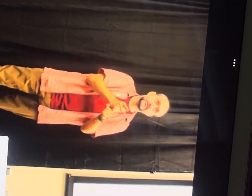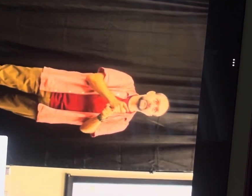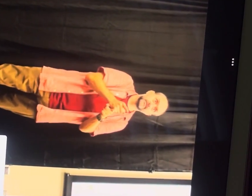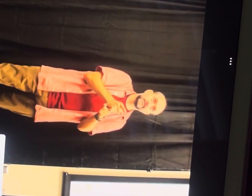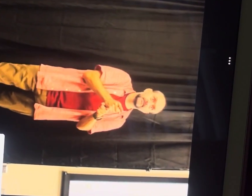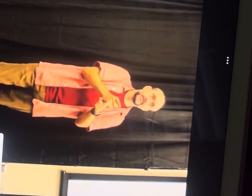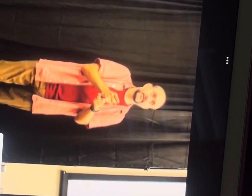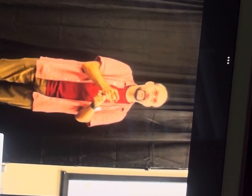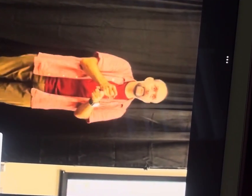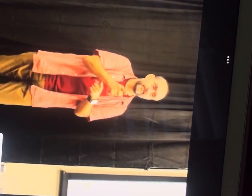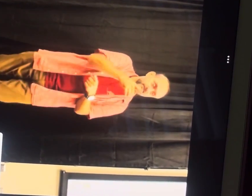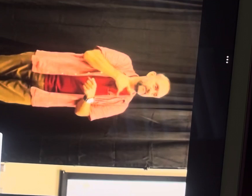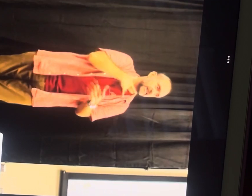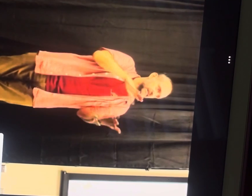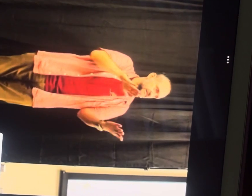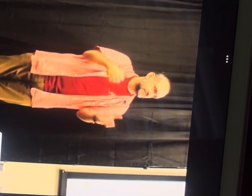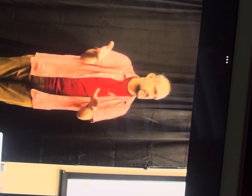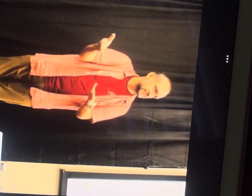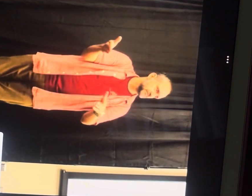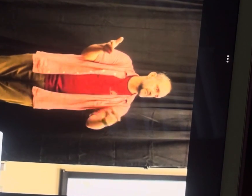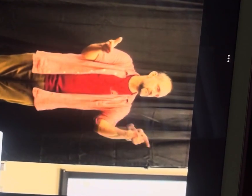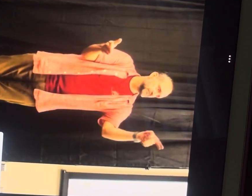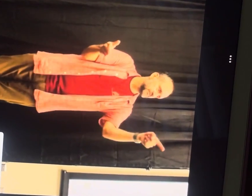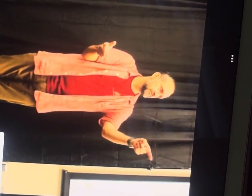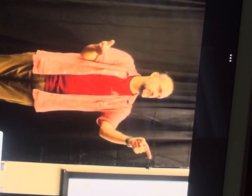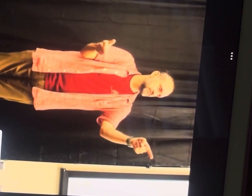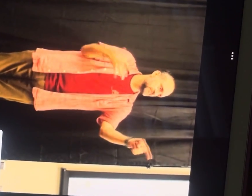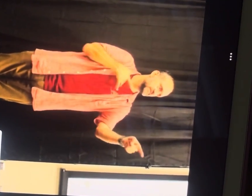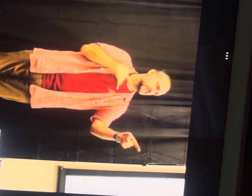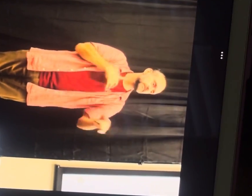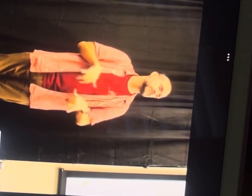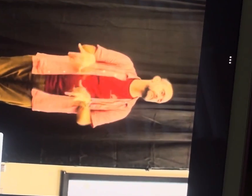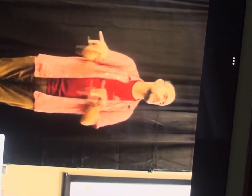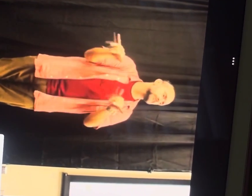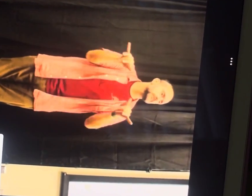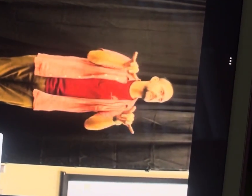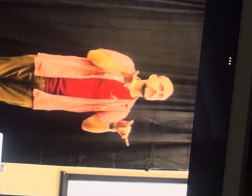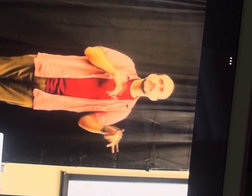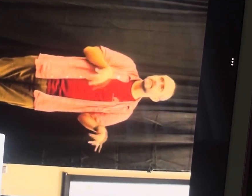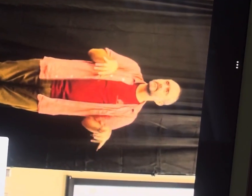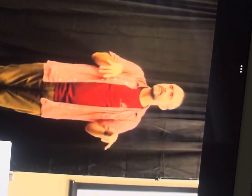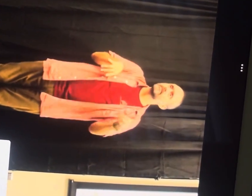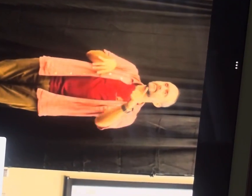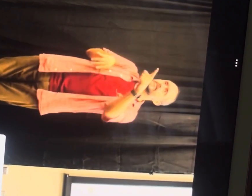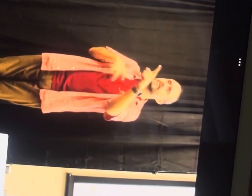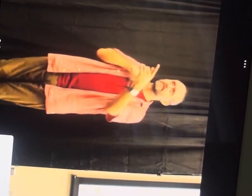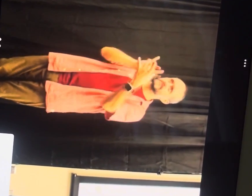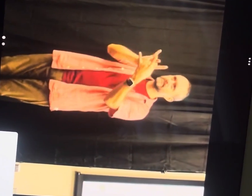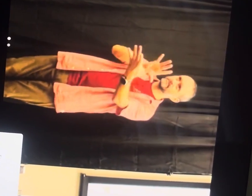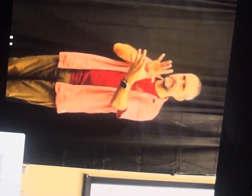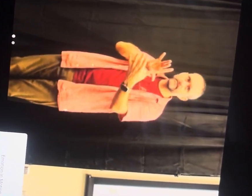They said it felt like someone had died, right? Feels like just dead. It was like same